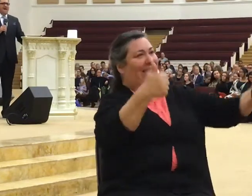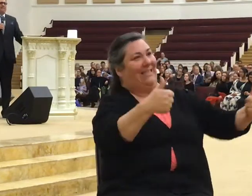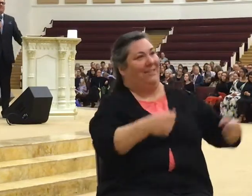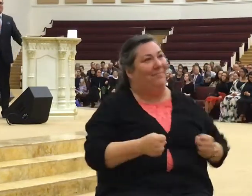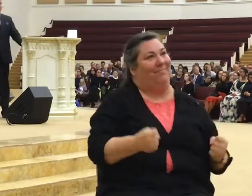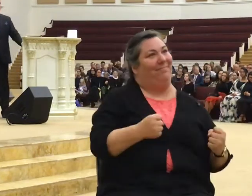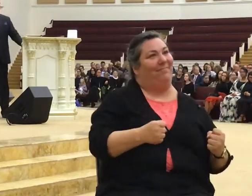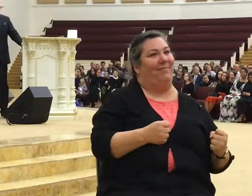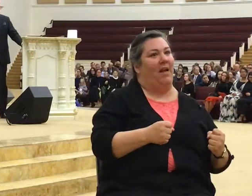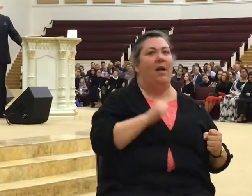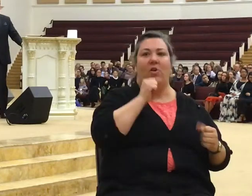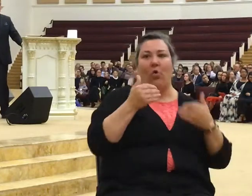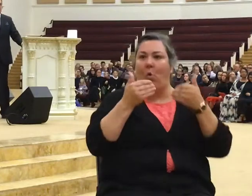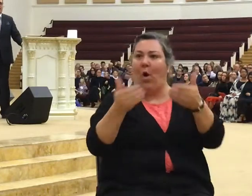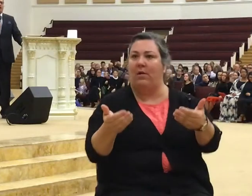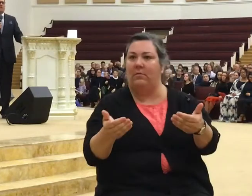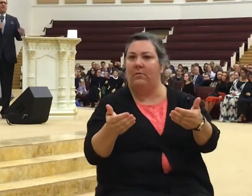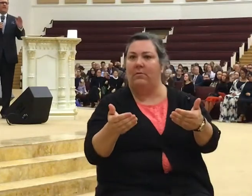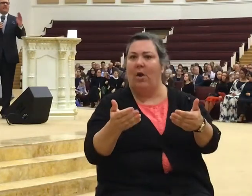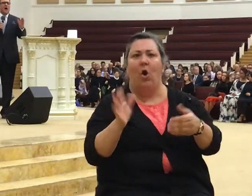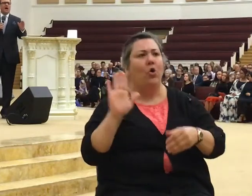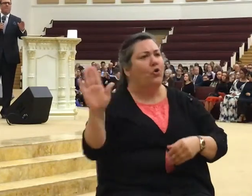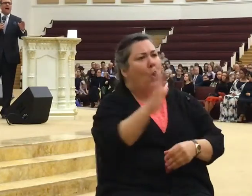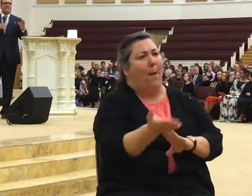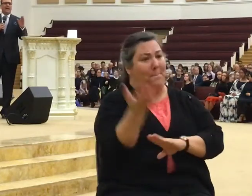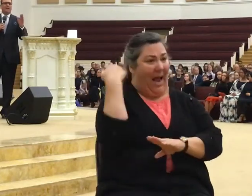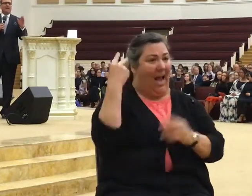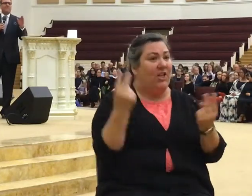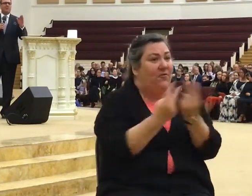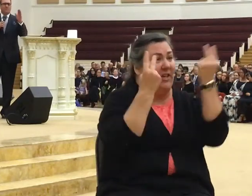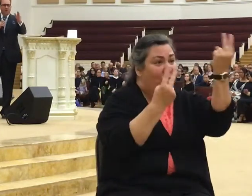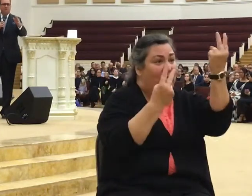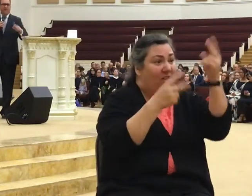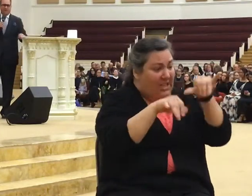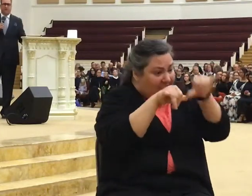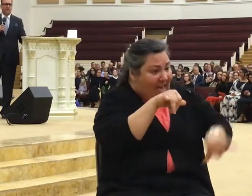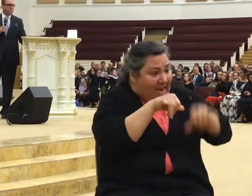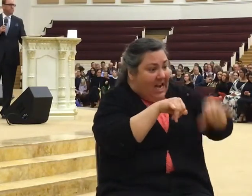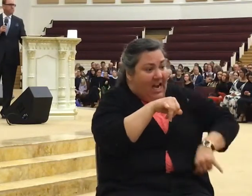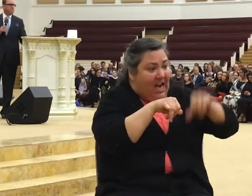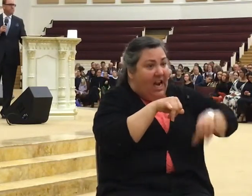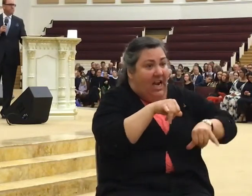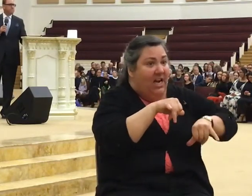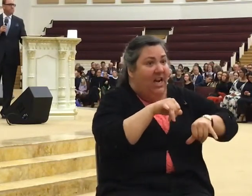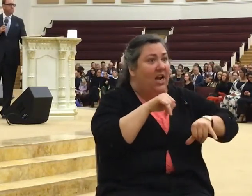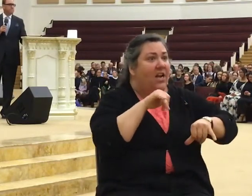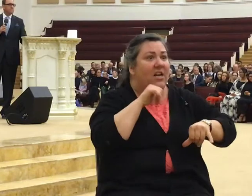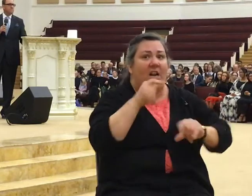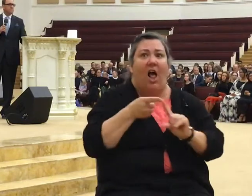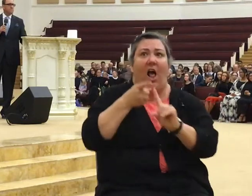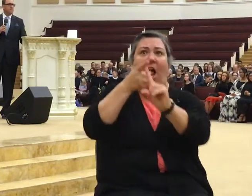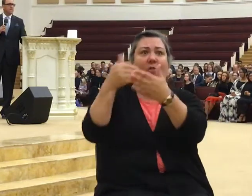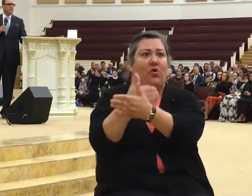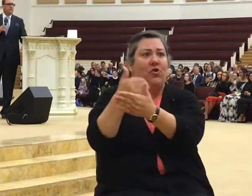God never intended your past victory for you to get hung up right there and never move to new victory.